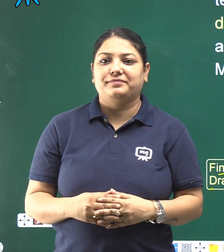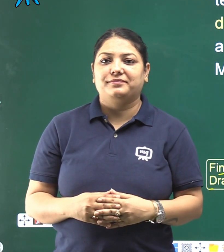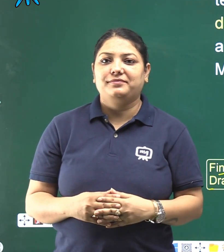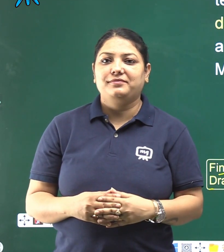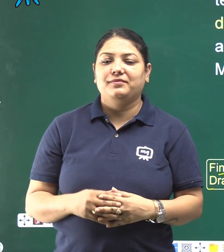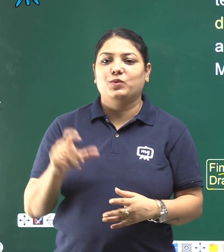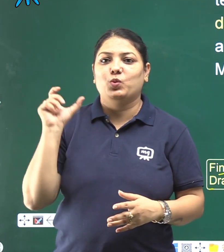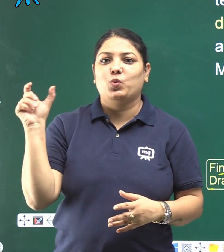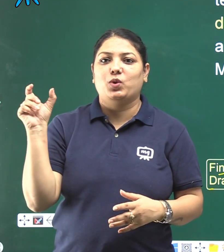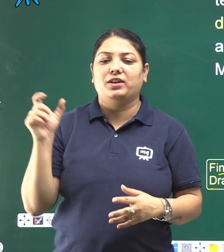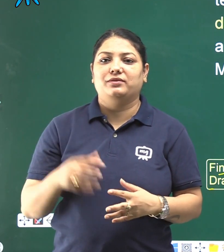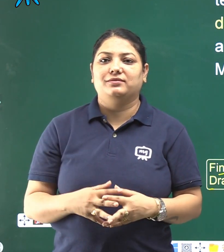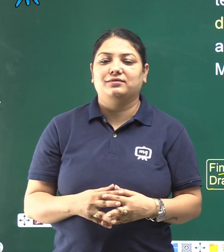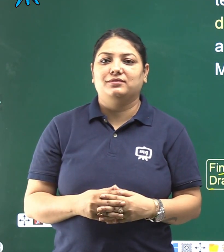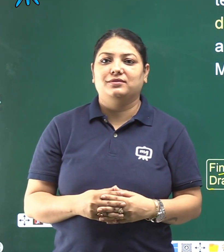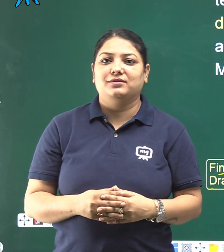Wife.